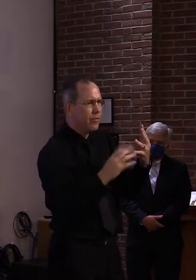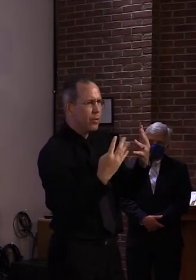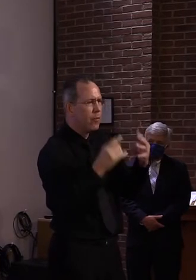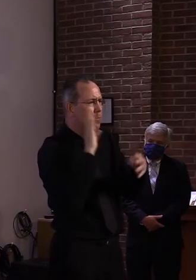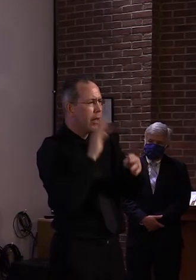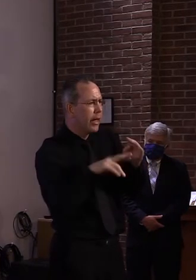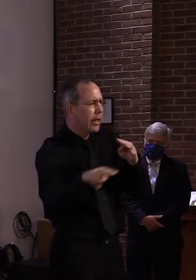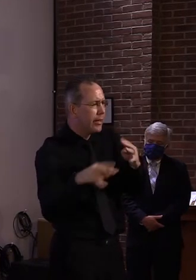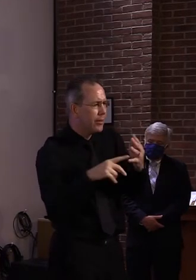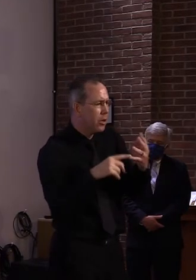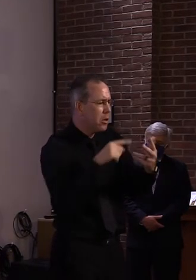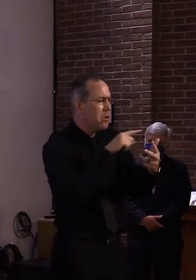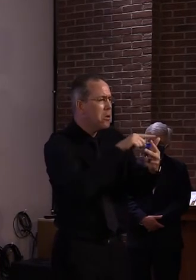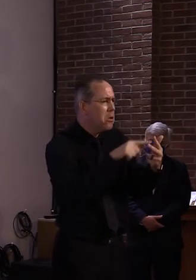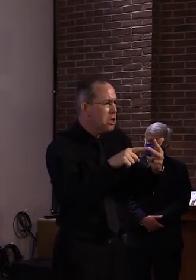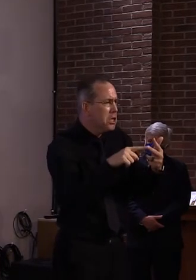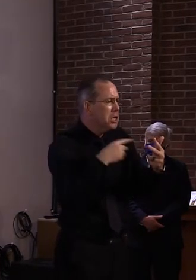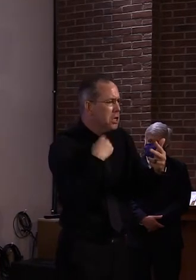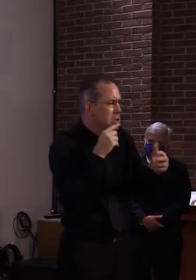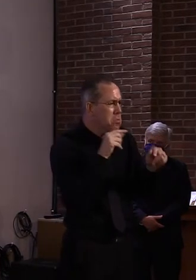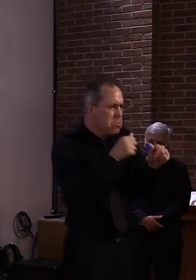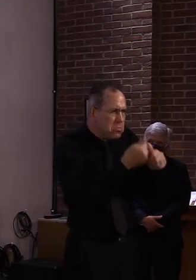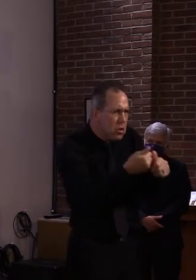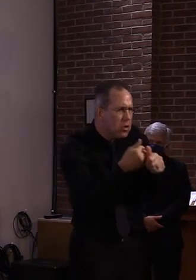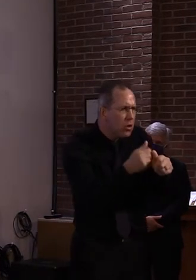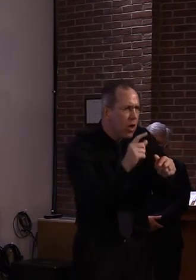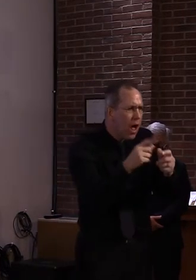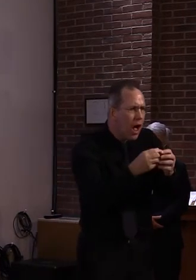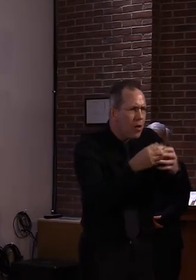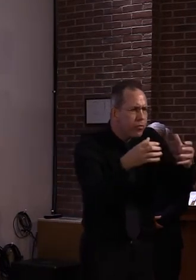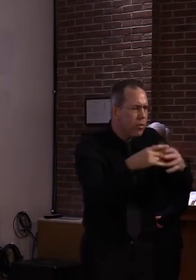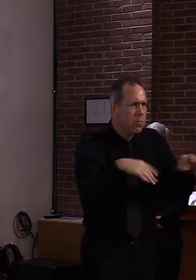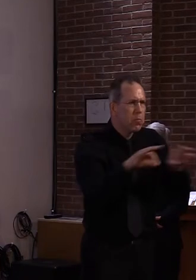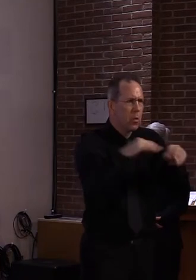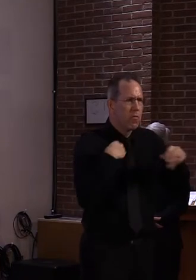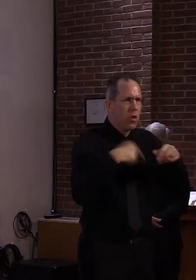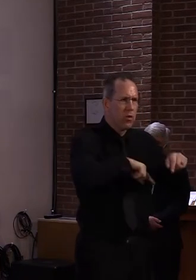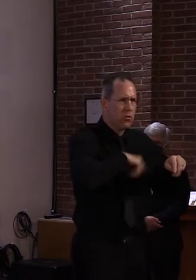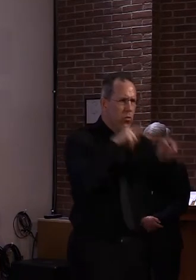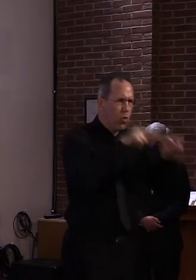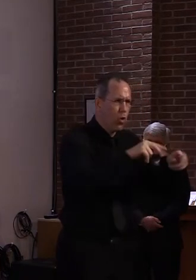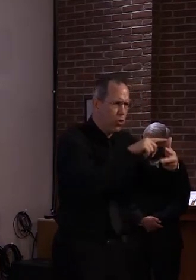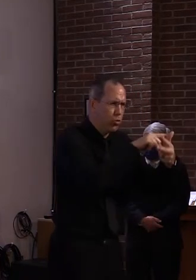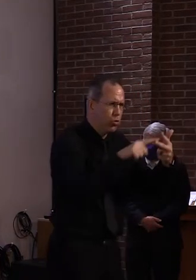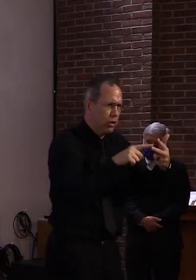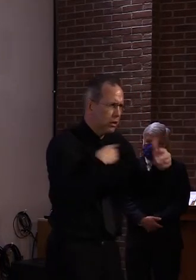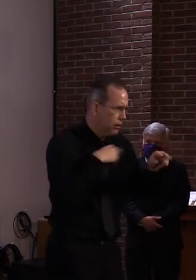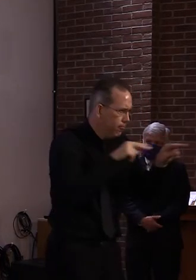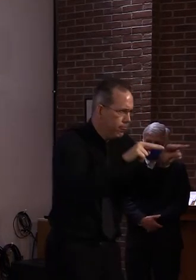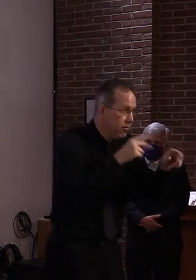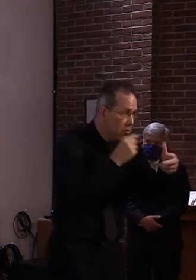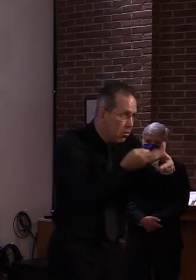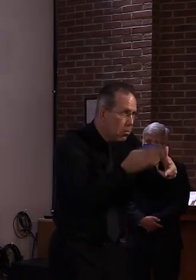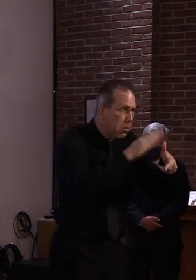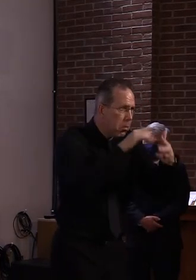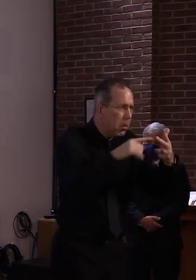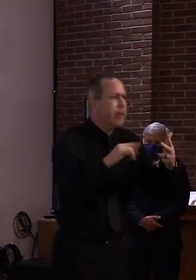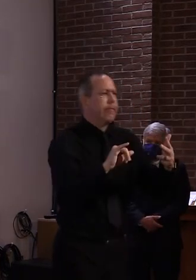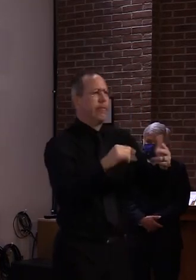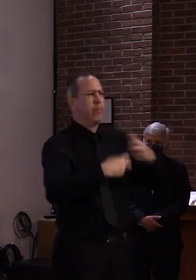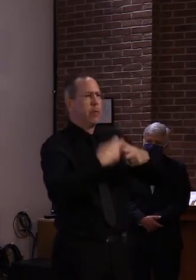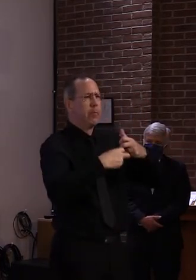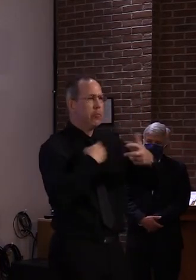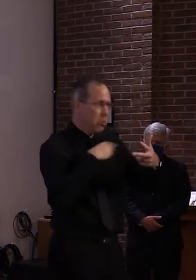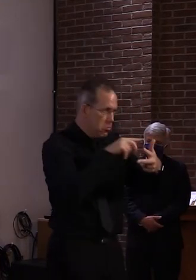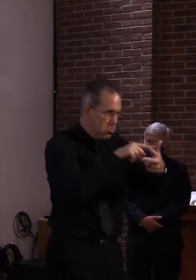increasing. What I don't worry about is having a Winooski-Burlington outbreak, having a Fairhaven outbreak, having a cluster